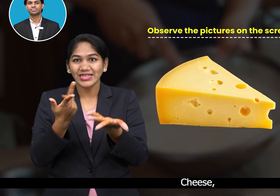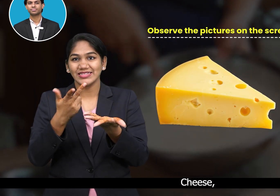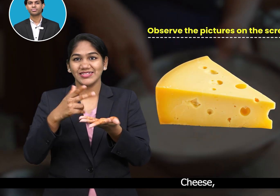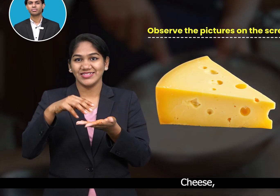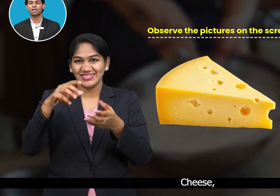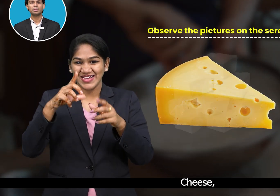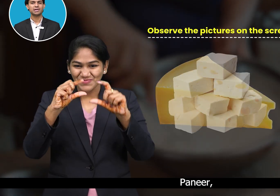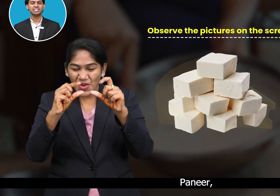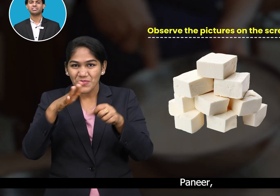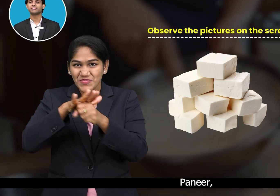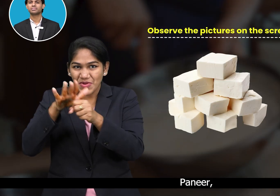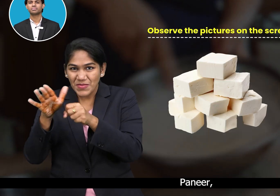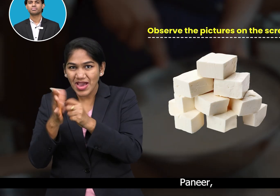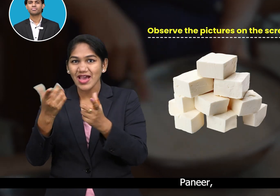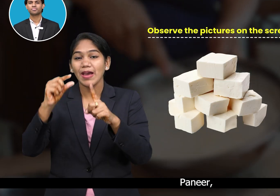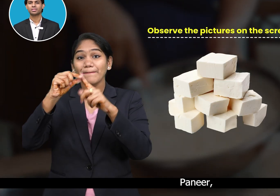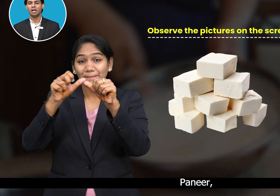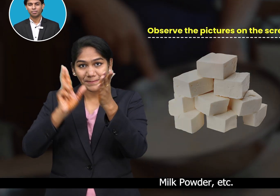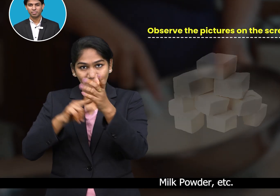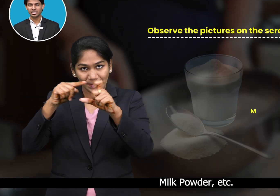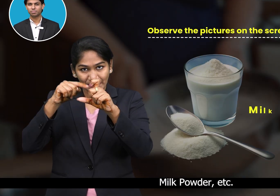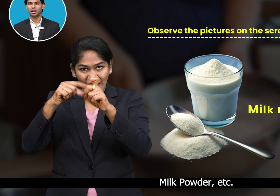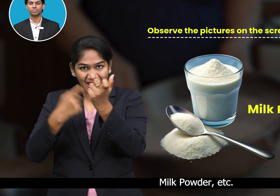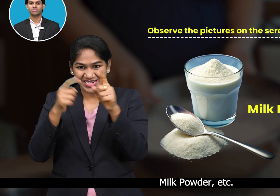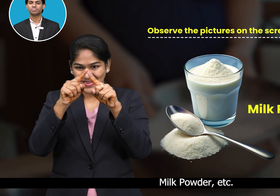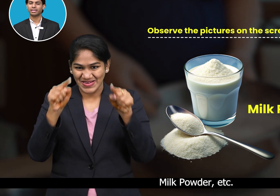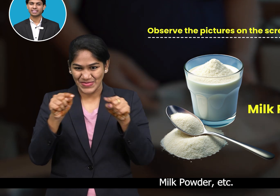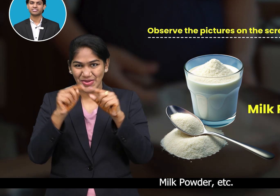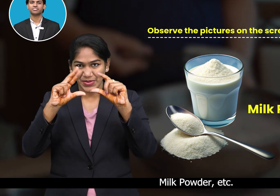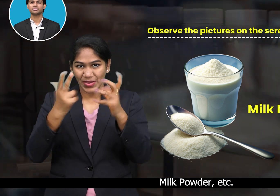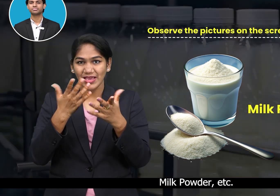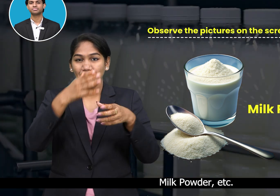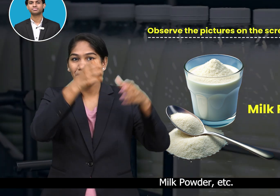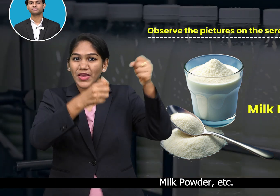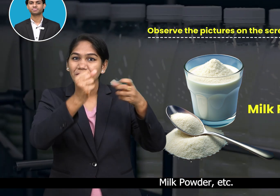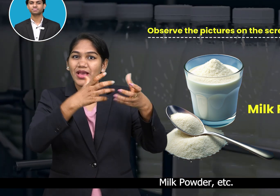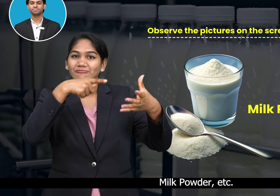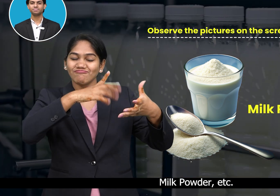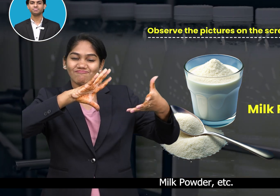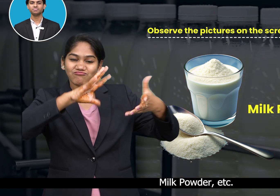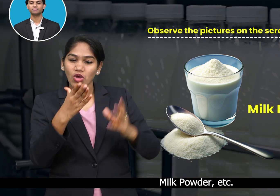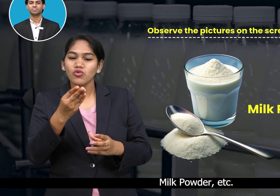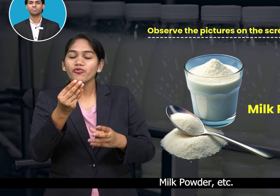cheese, paneer, milk powder, etc.